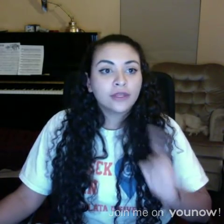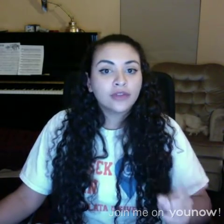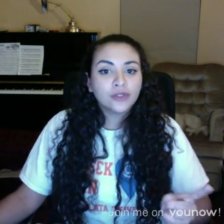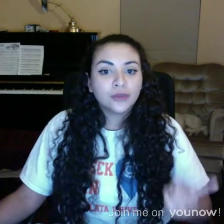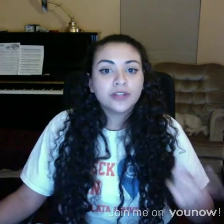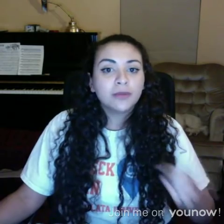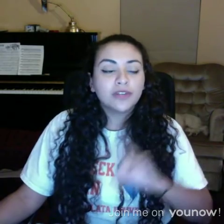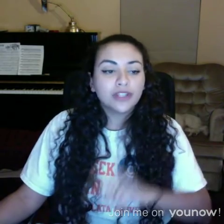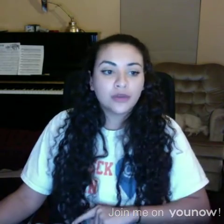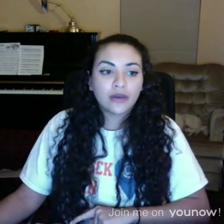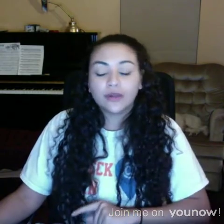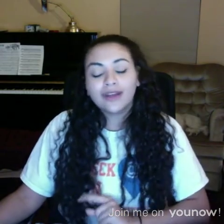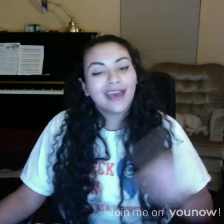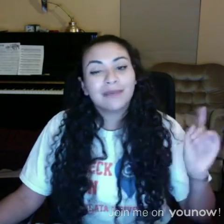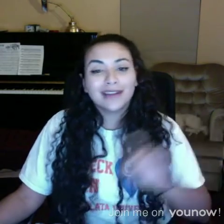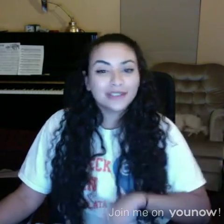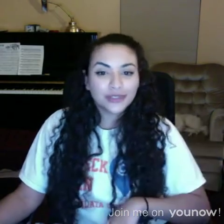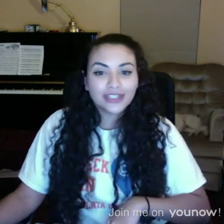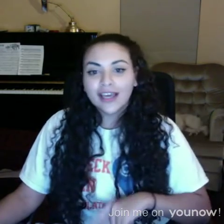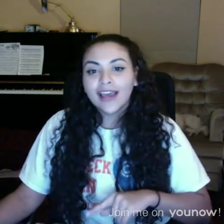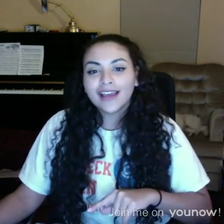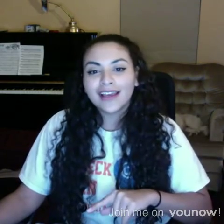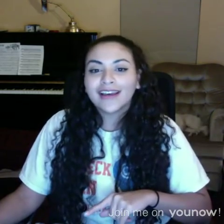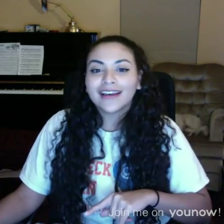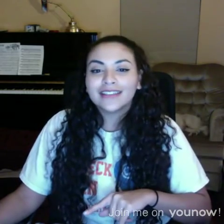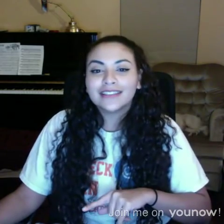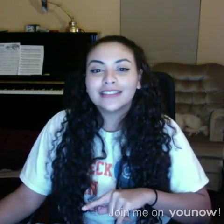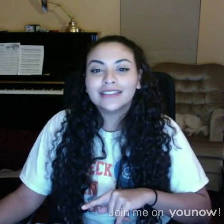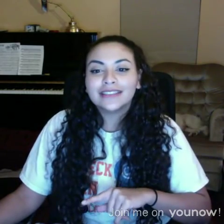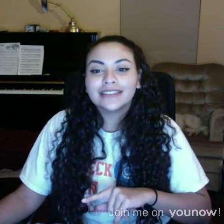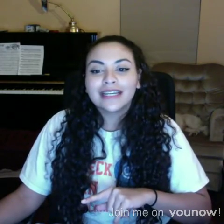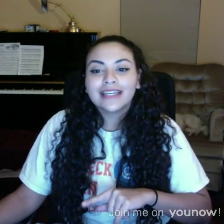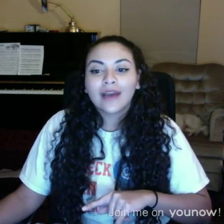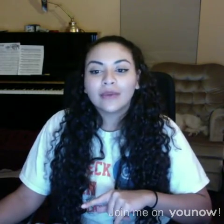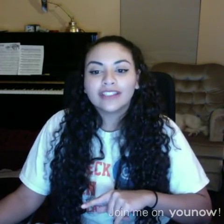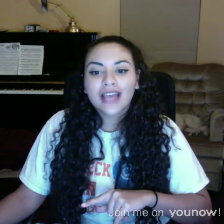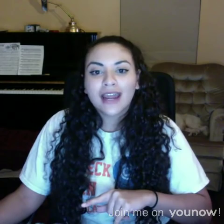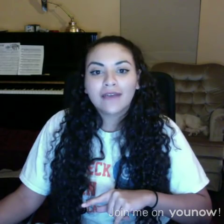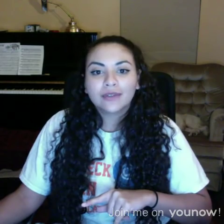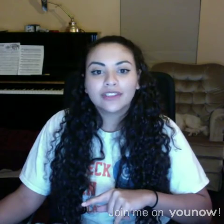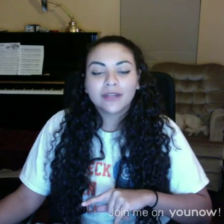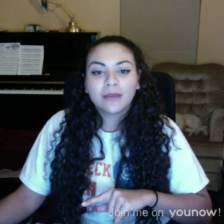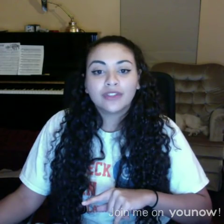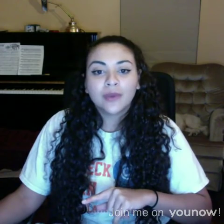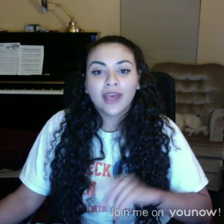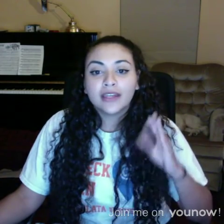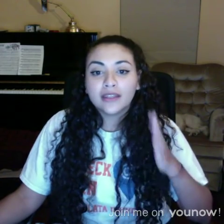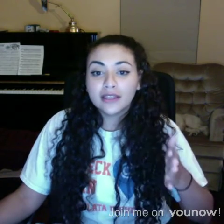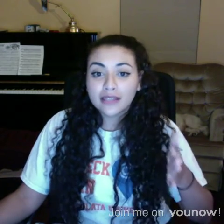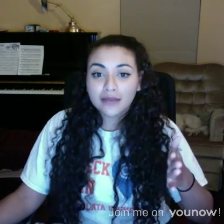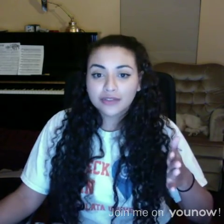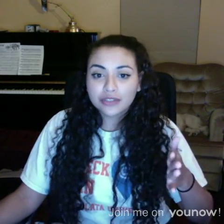from YouTube, jump over to YouNow. If you don't have that, get it, it's free. And yeah, we can chat afterwards. But I'm going to